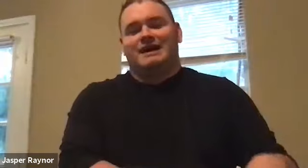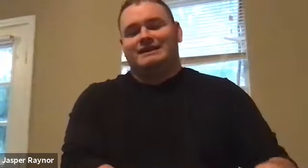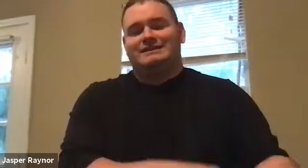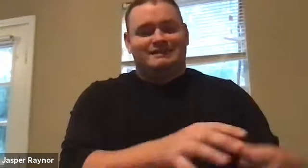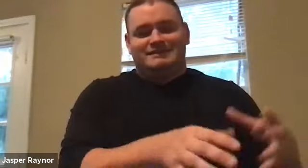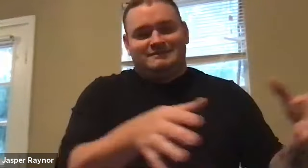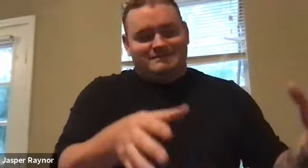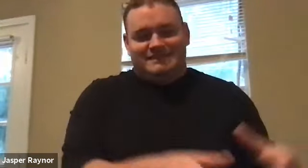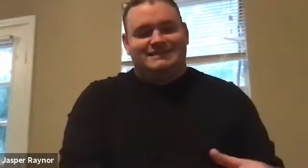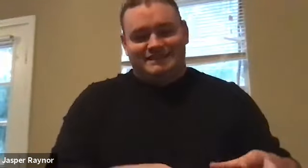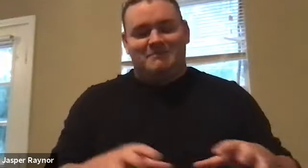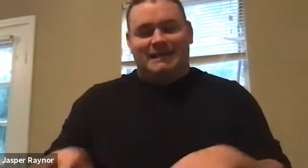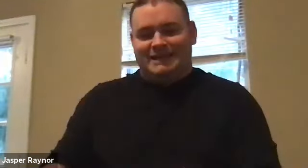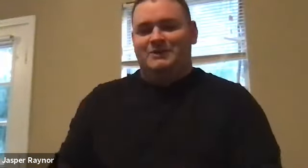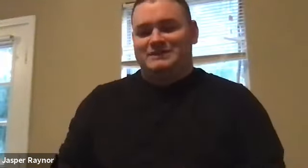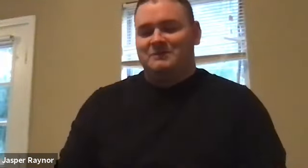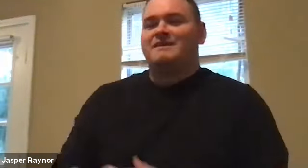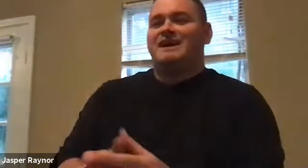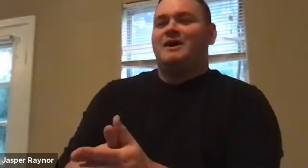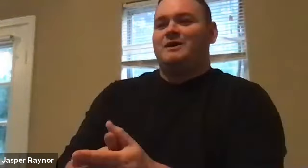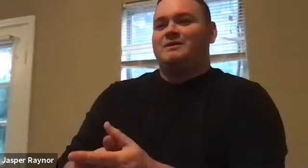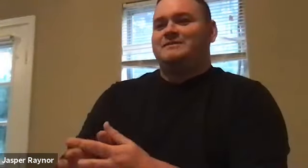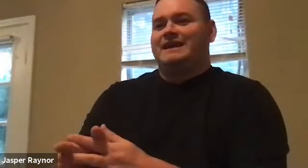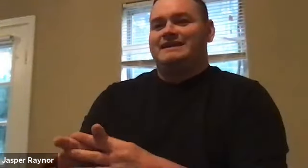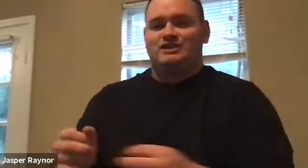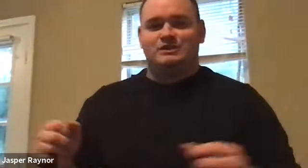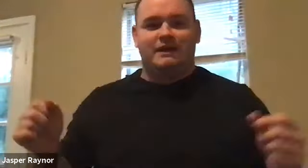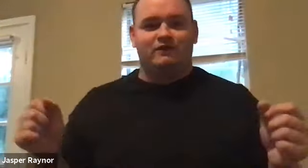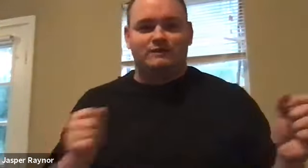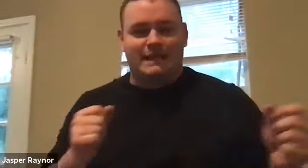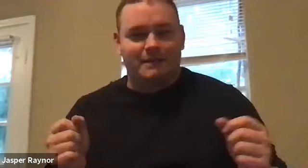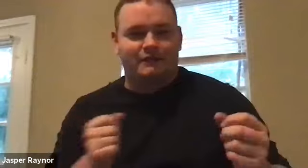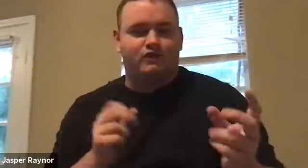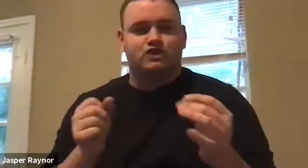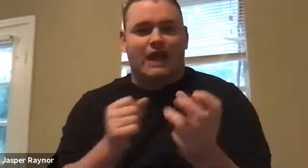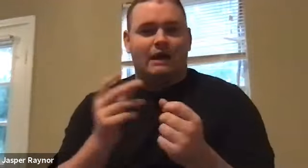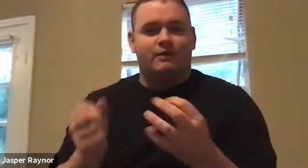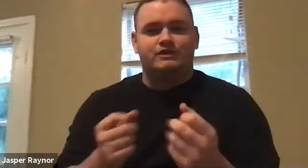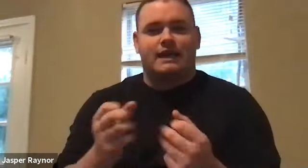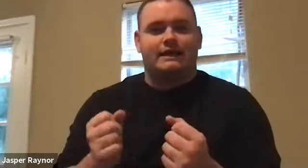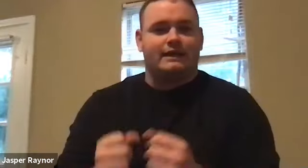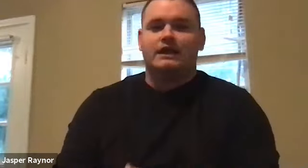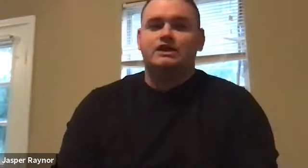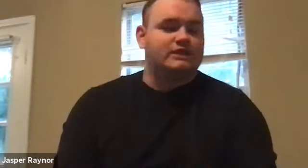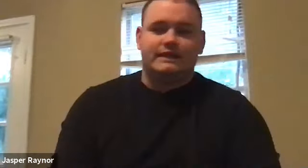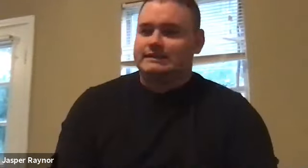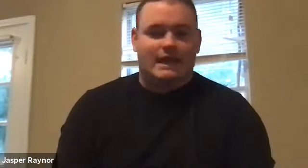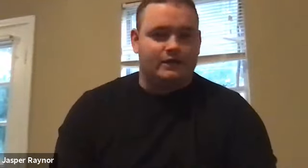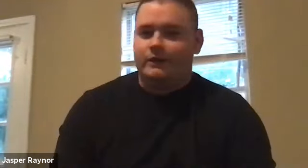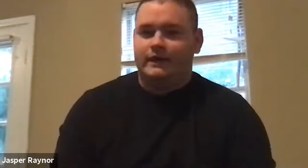not. Men can do it too. And she's just being real timid and real shy with her signing. She is not doing a